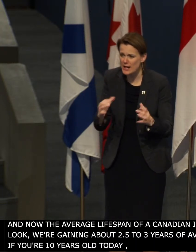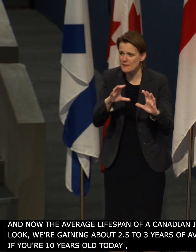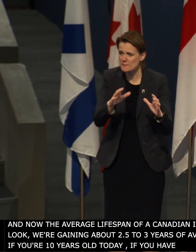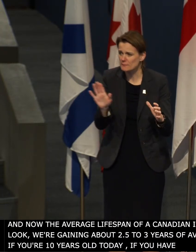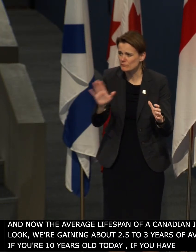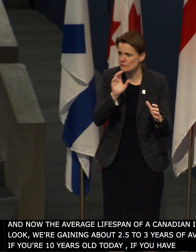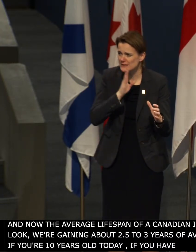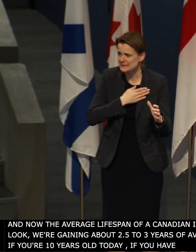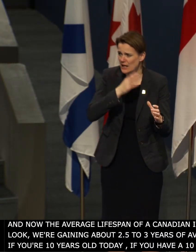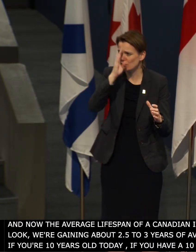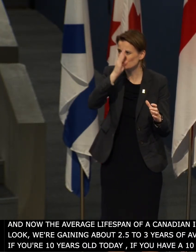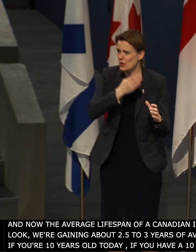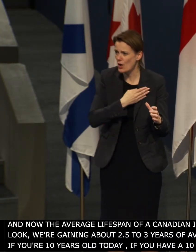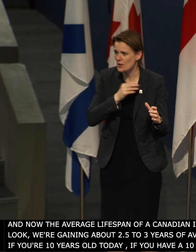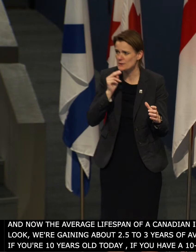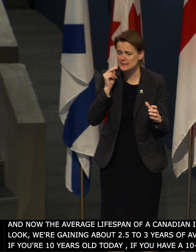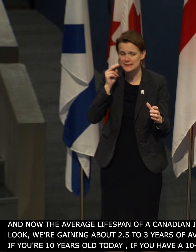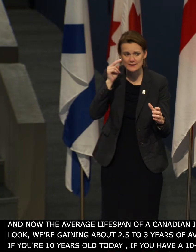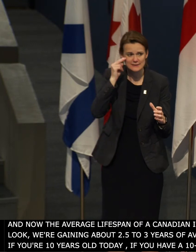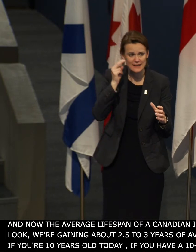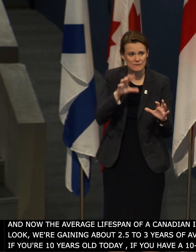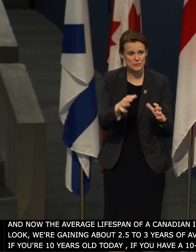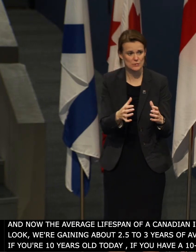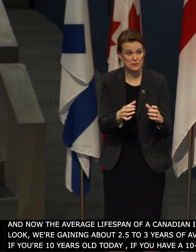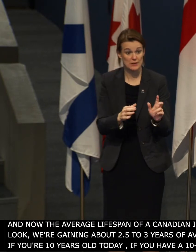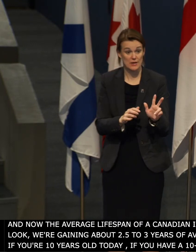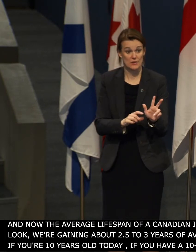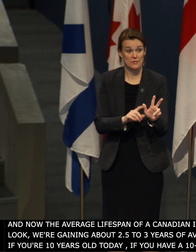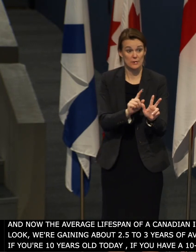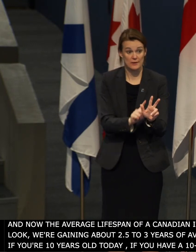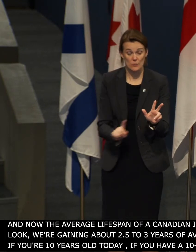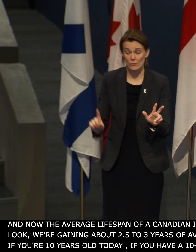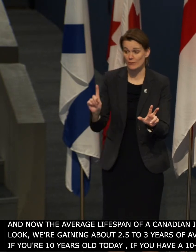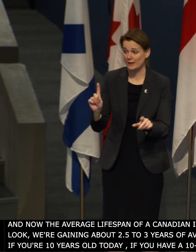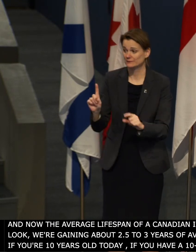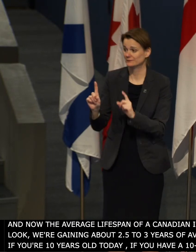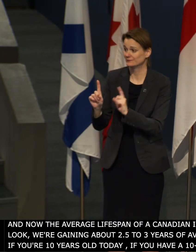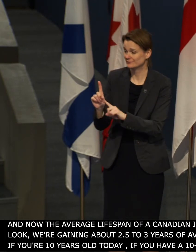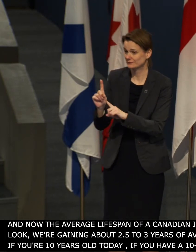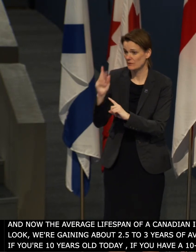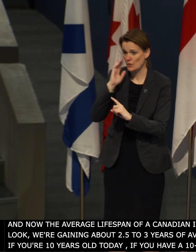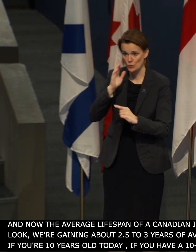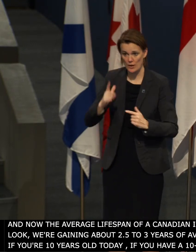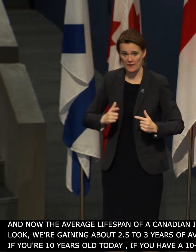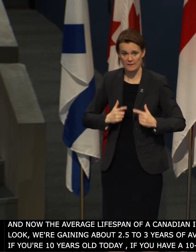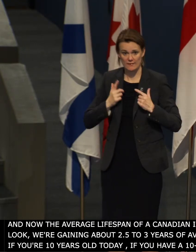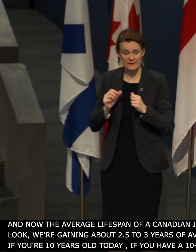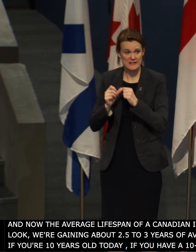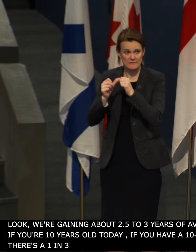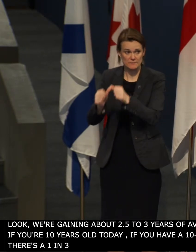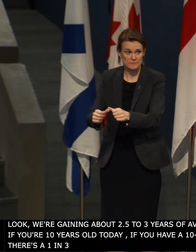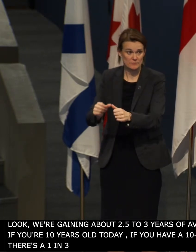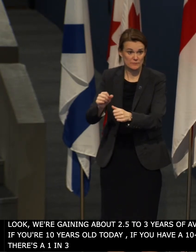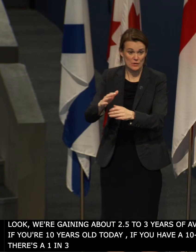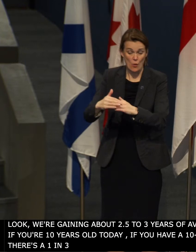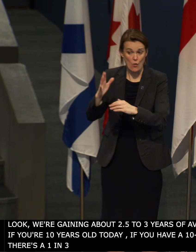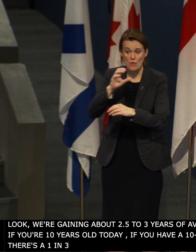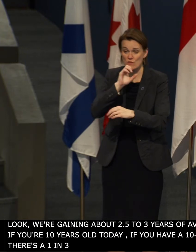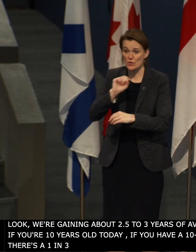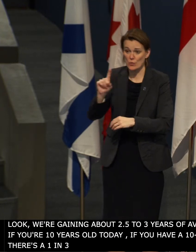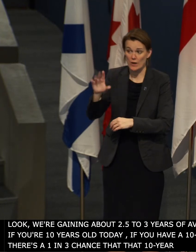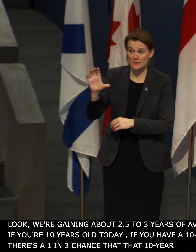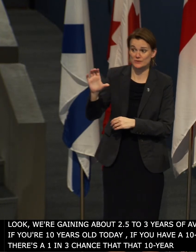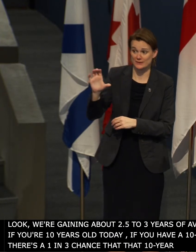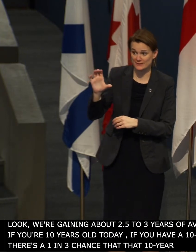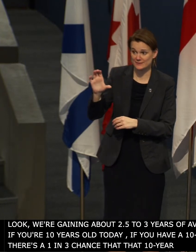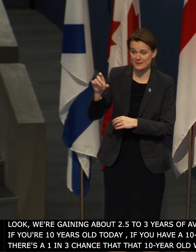daughter, a 10-year-old niece or nephew, there's a 1 in 3 chance that that 10-year-old will live to be at least 100 years old. And they